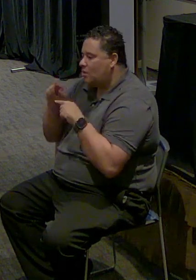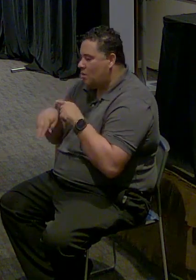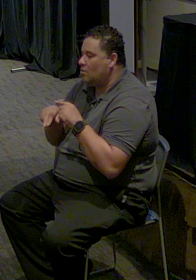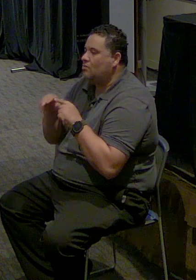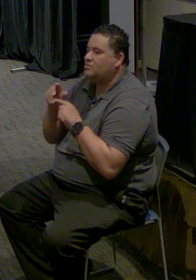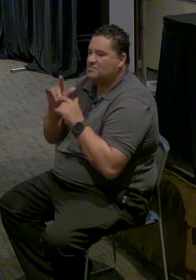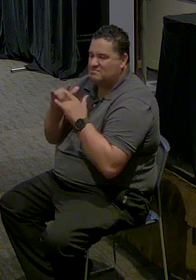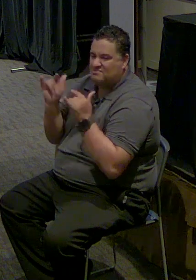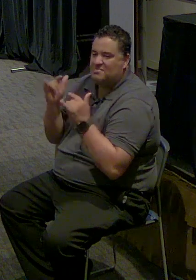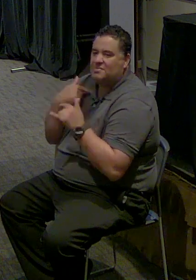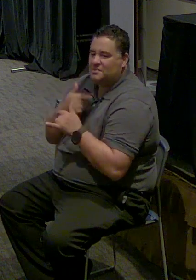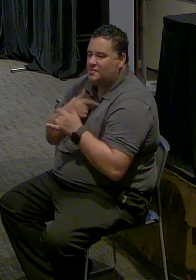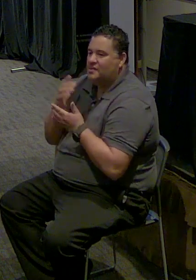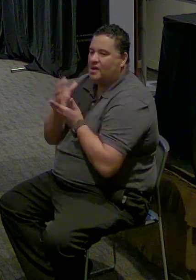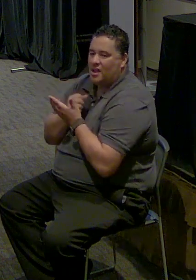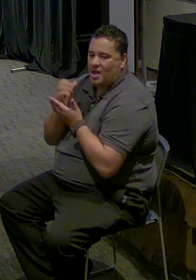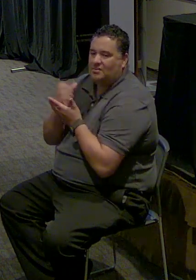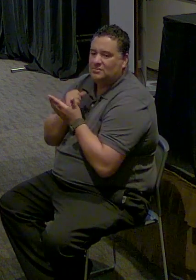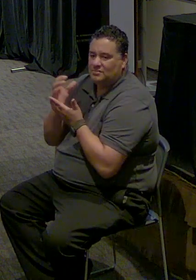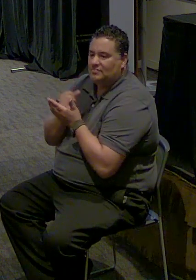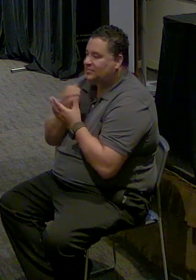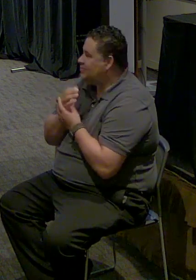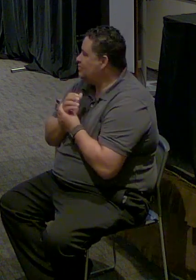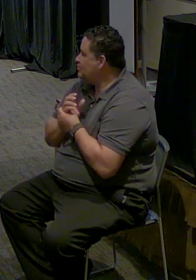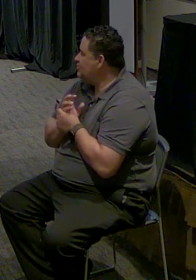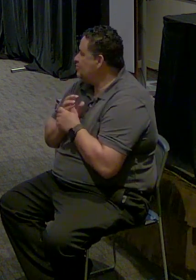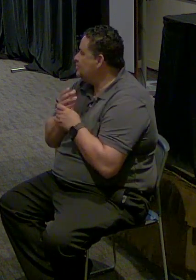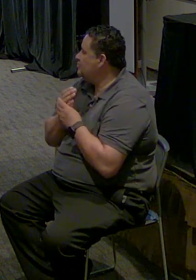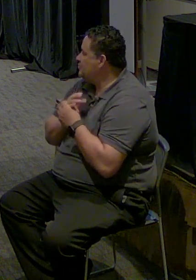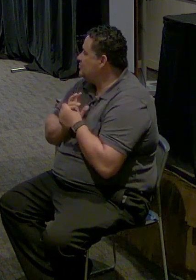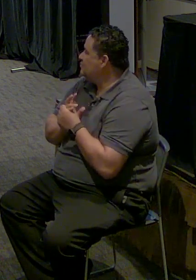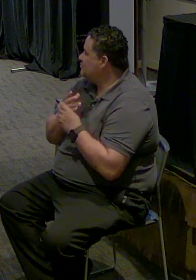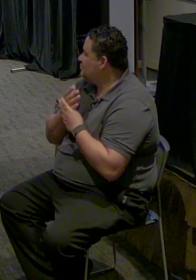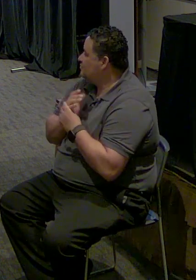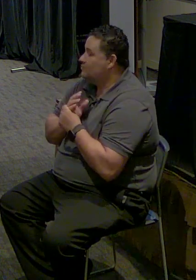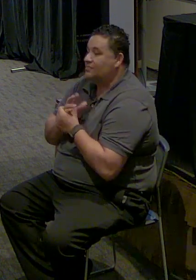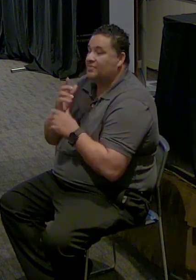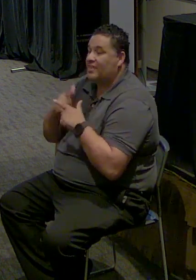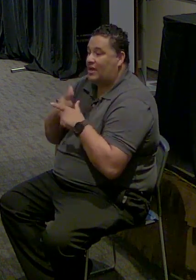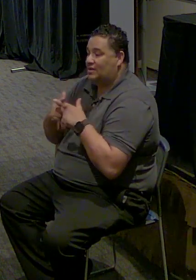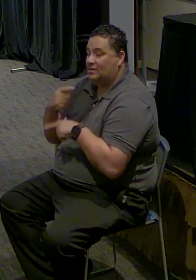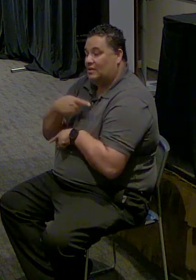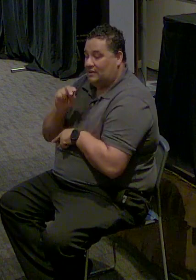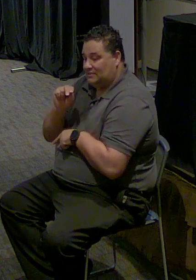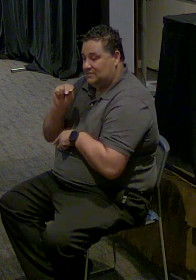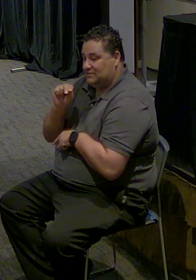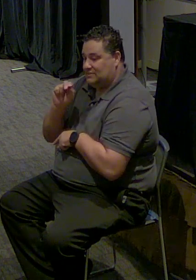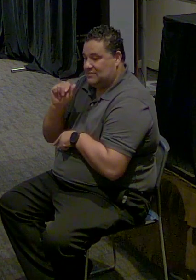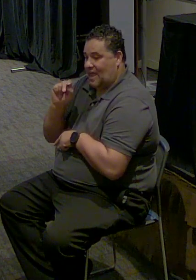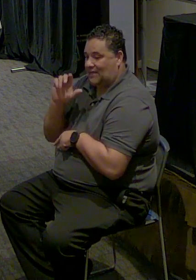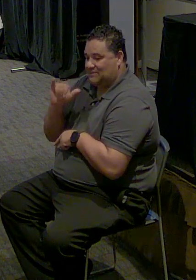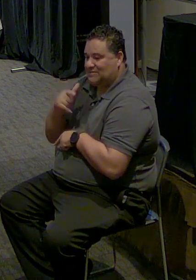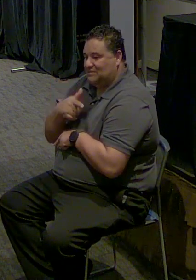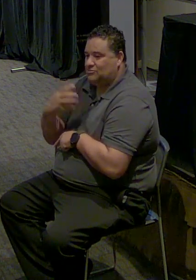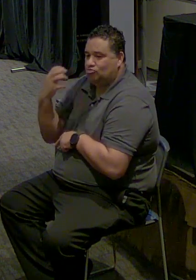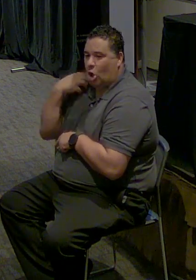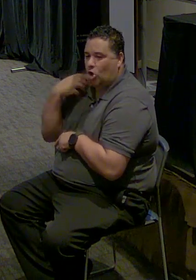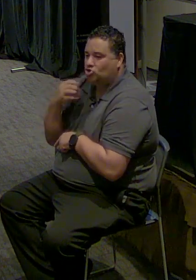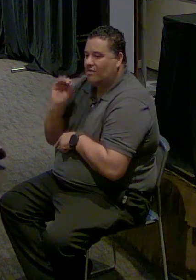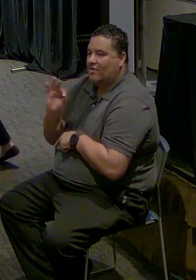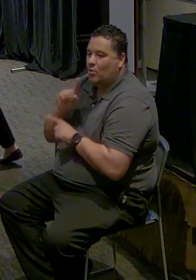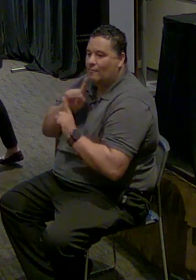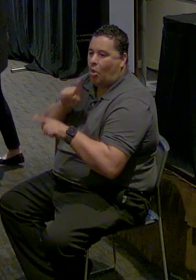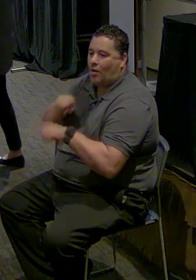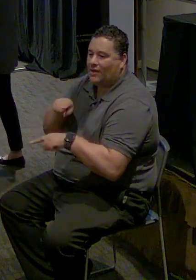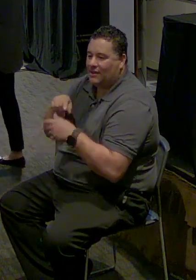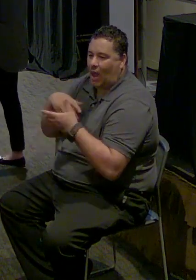So we collect all of that data from our districts. And then Nancy is in charge of reporting